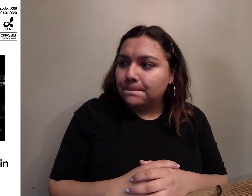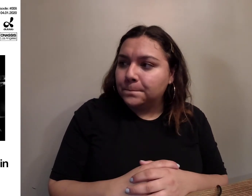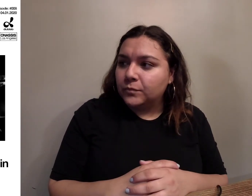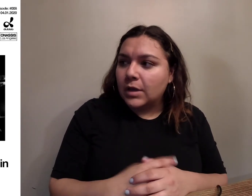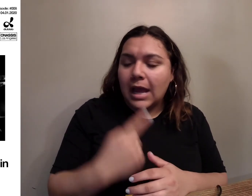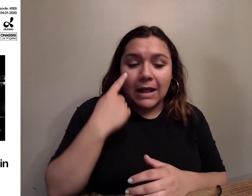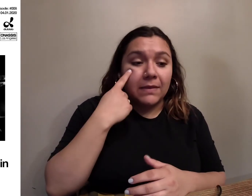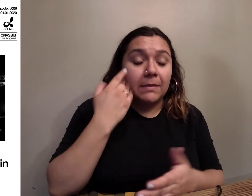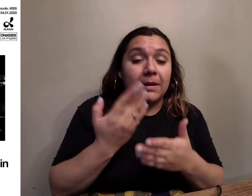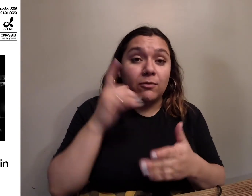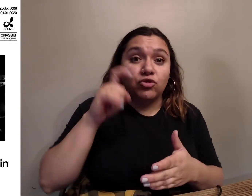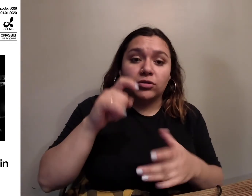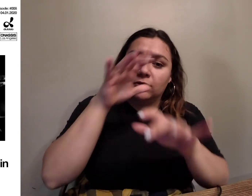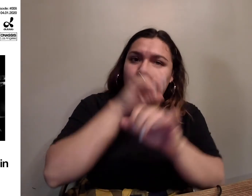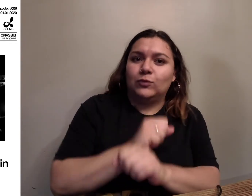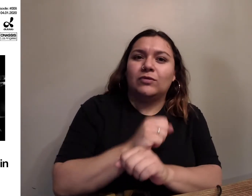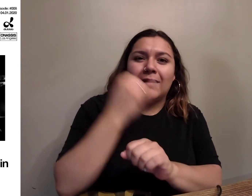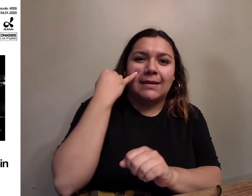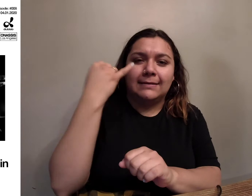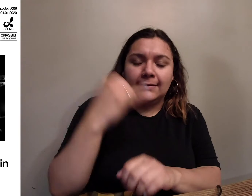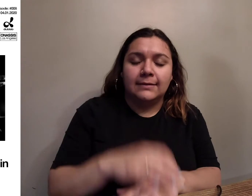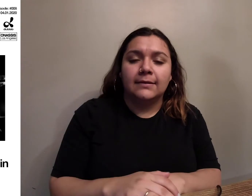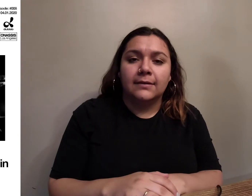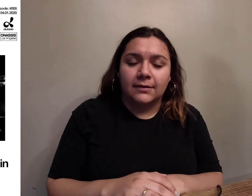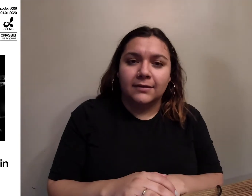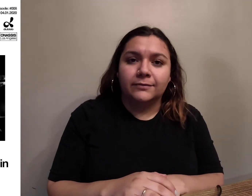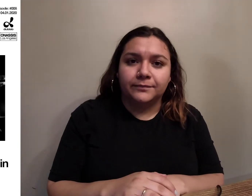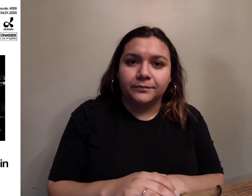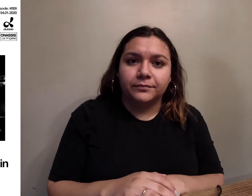I think we should perhaps get used to that. And also the fact that